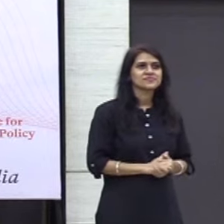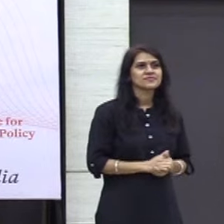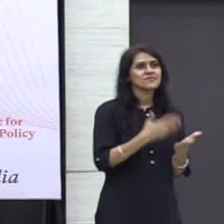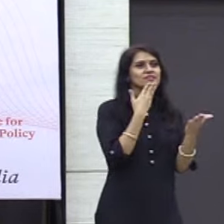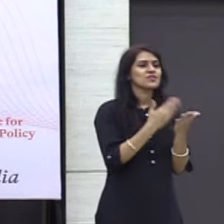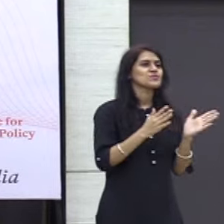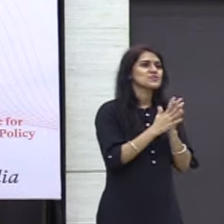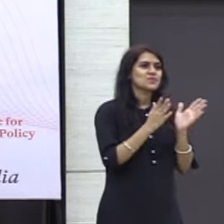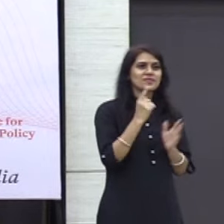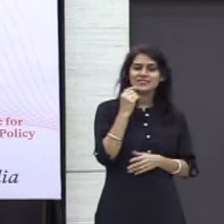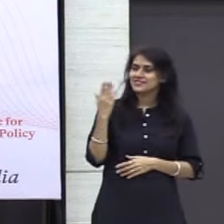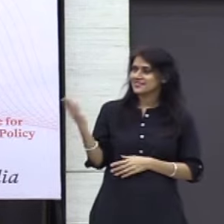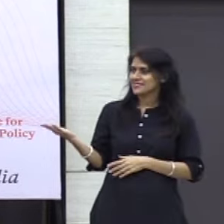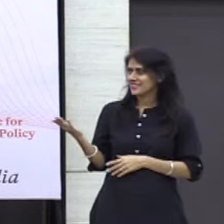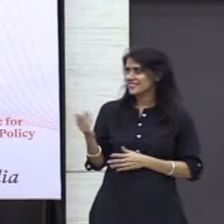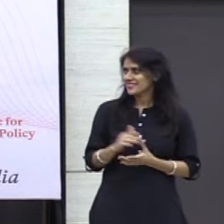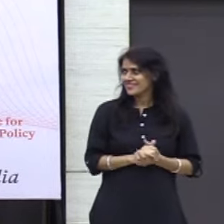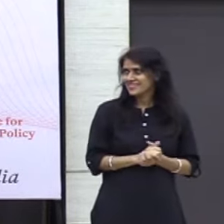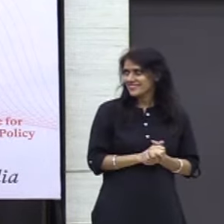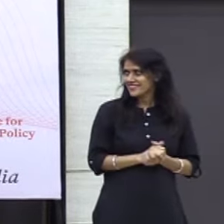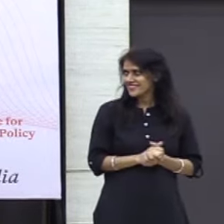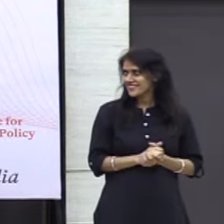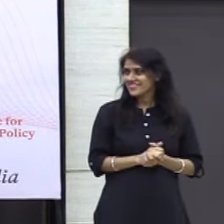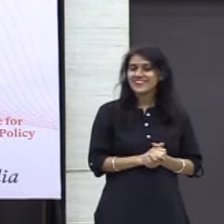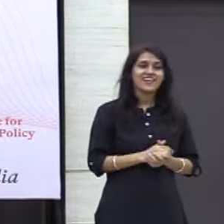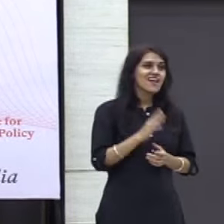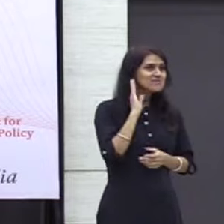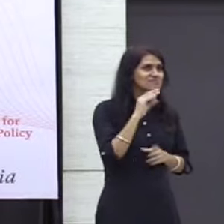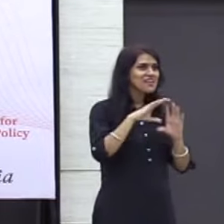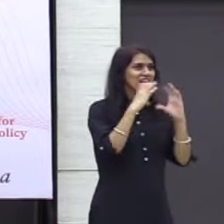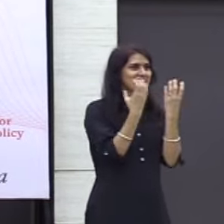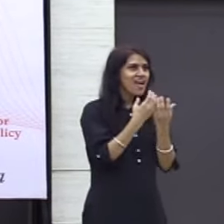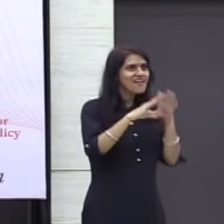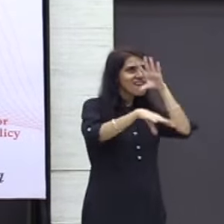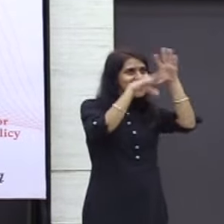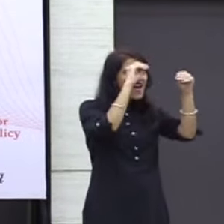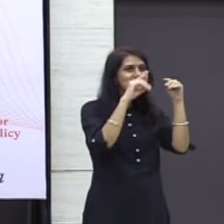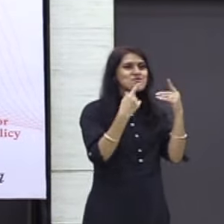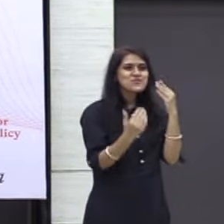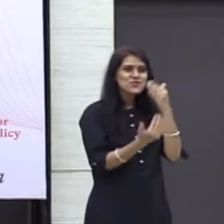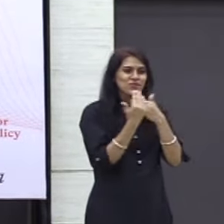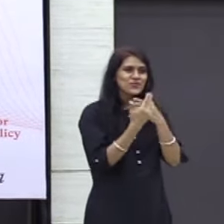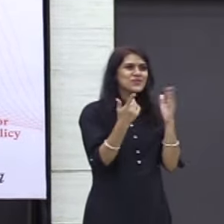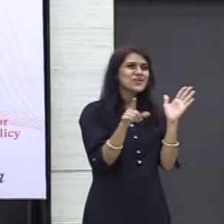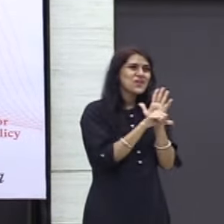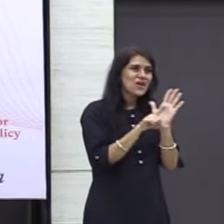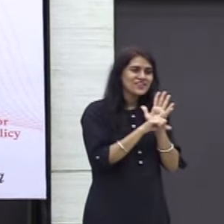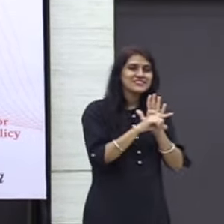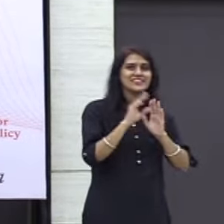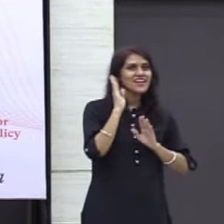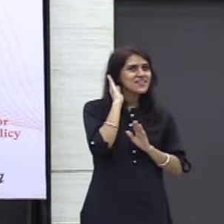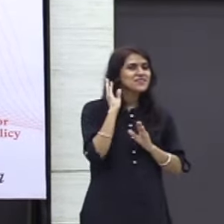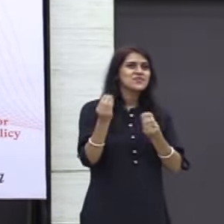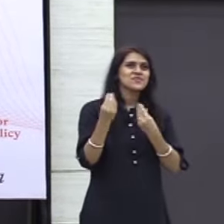Thank you very much, Mr. Sibal. It was a great class on the new criminal laws. I learned many things